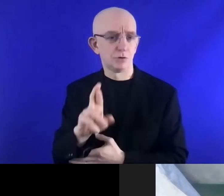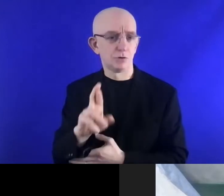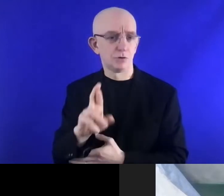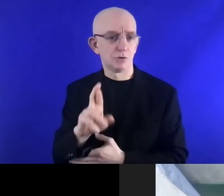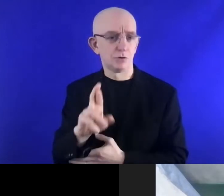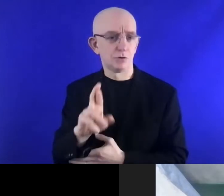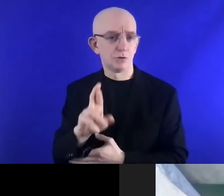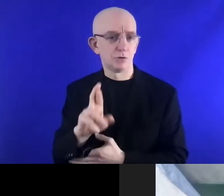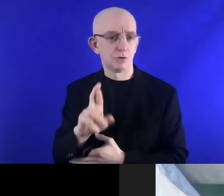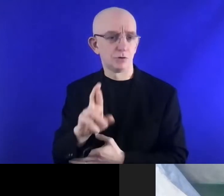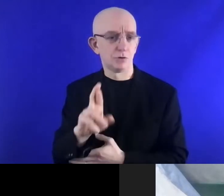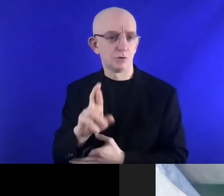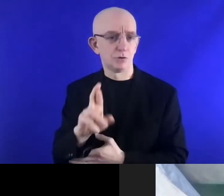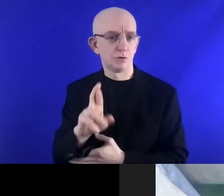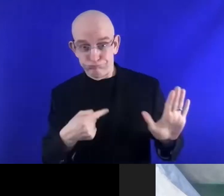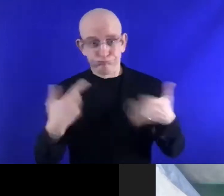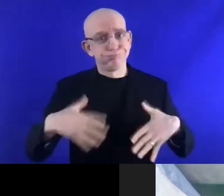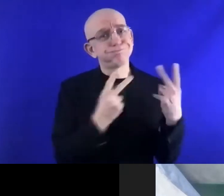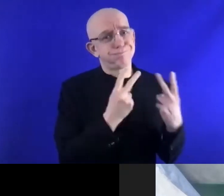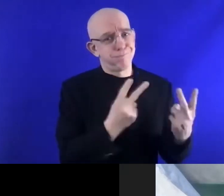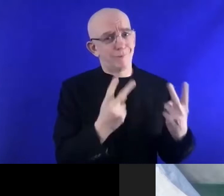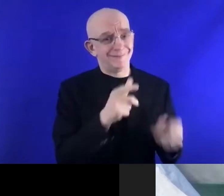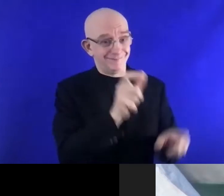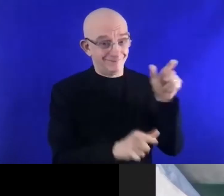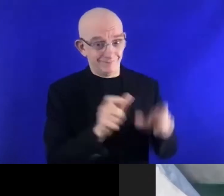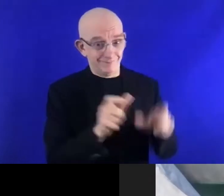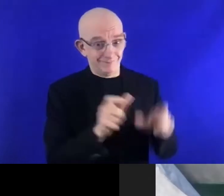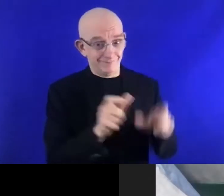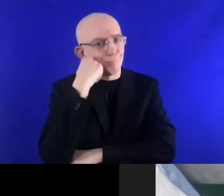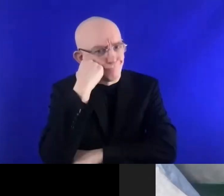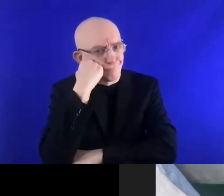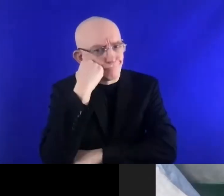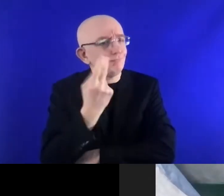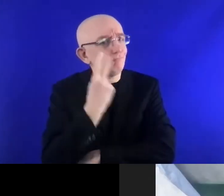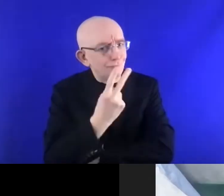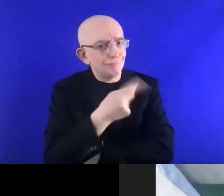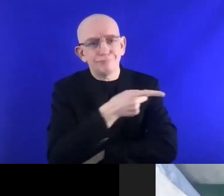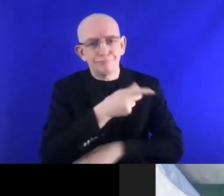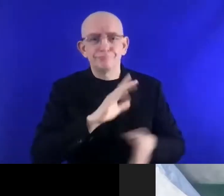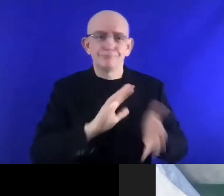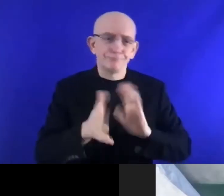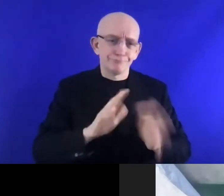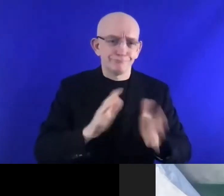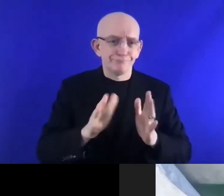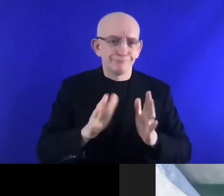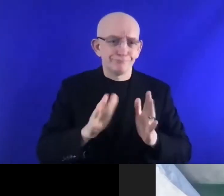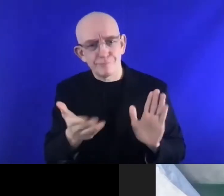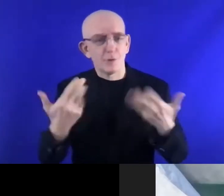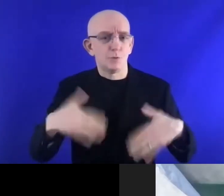This radio show will be packed with new knowledge, and we have high-level